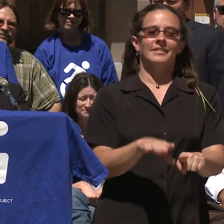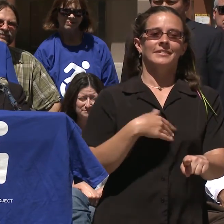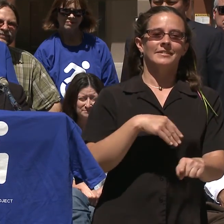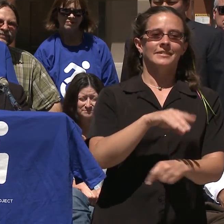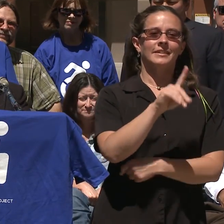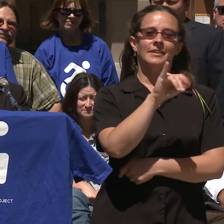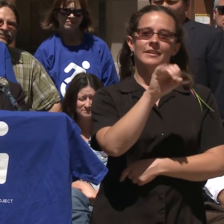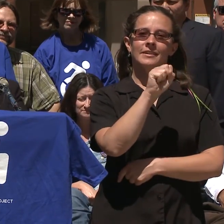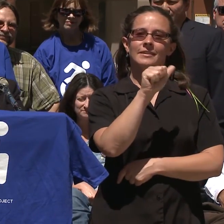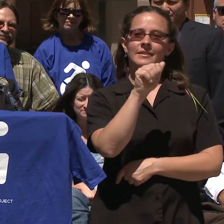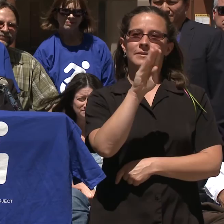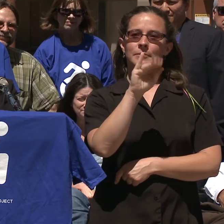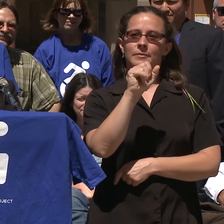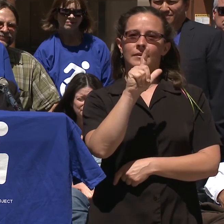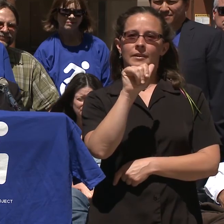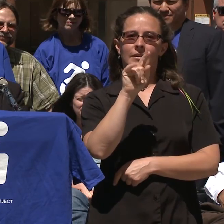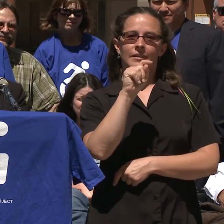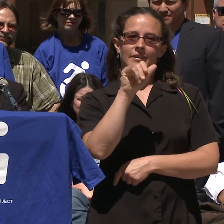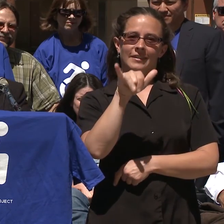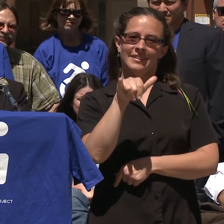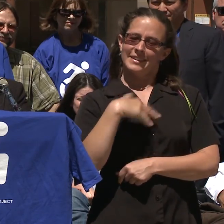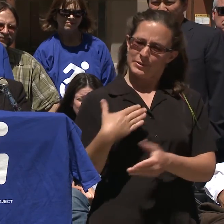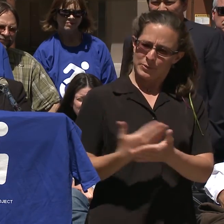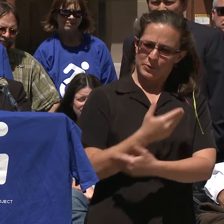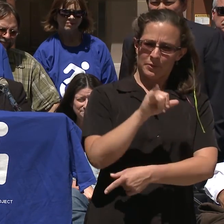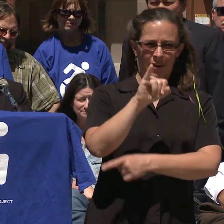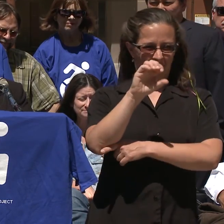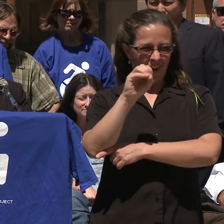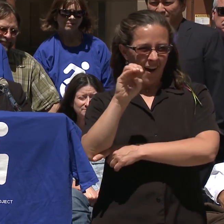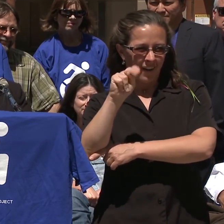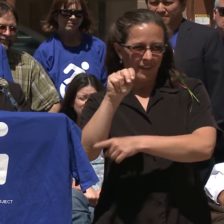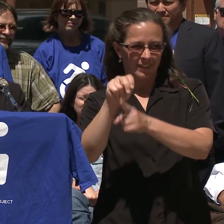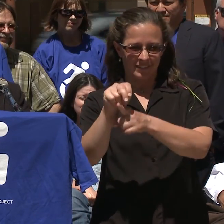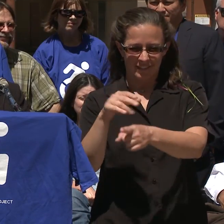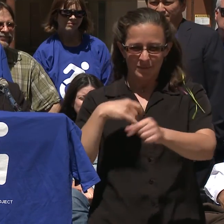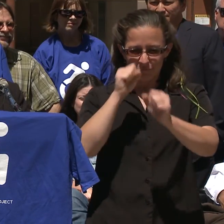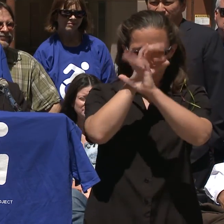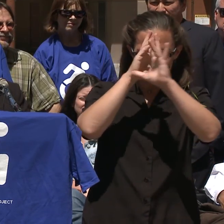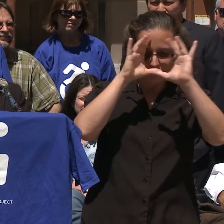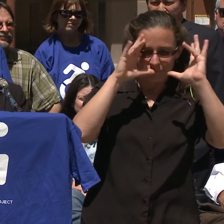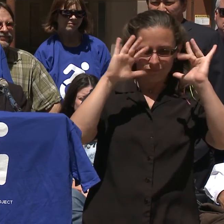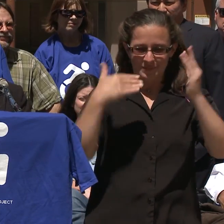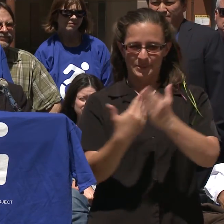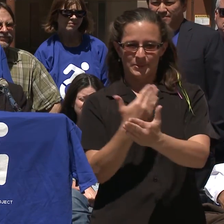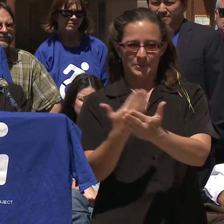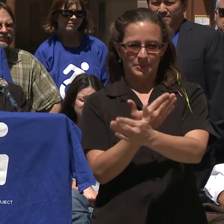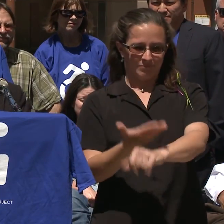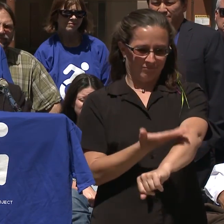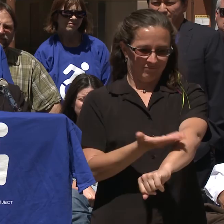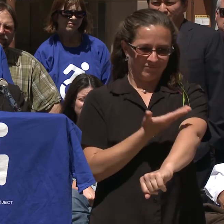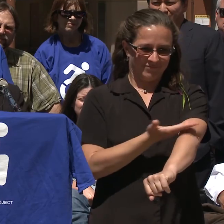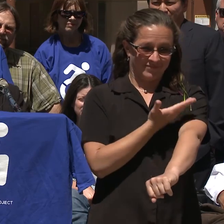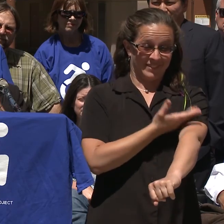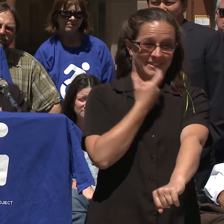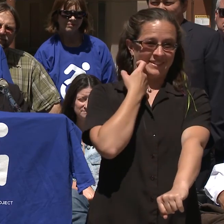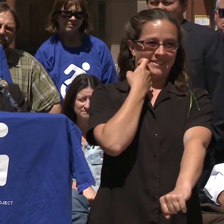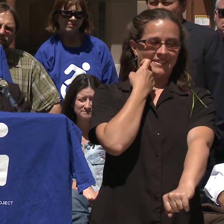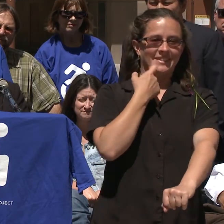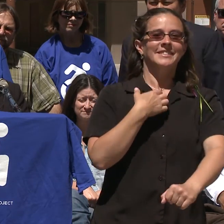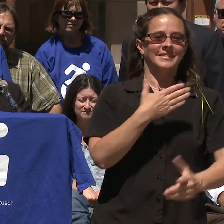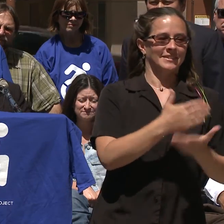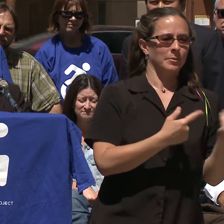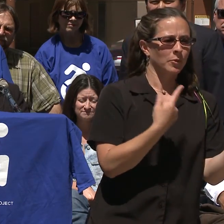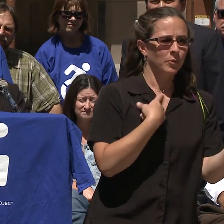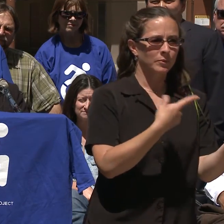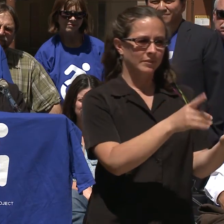This icon is a new icon, a reimagining of how someone who is disabled